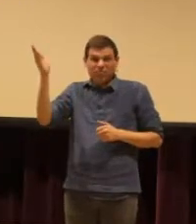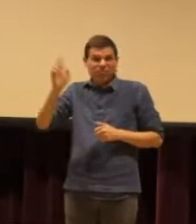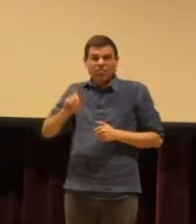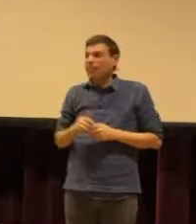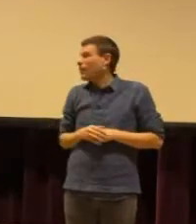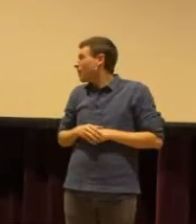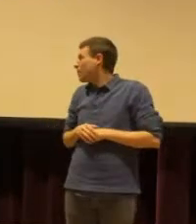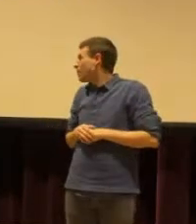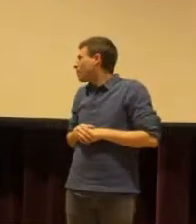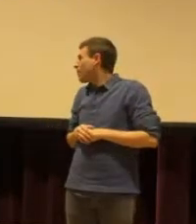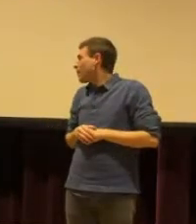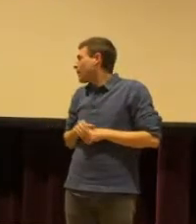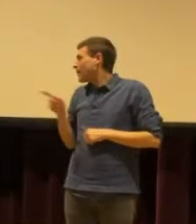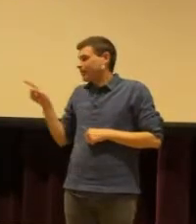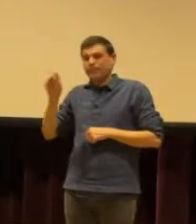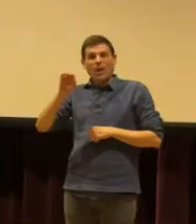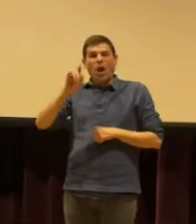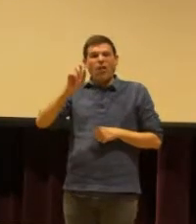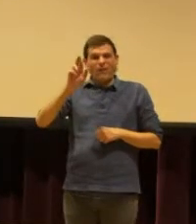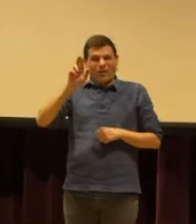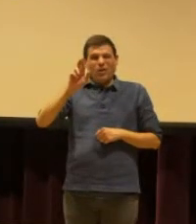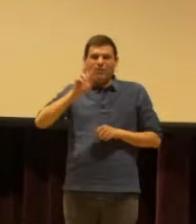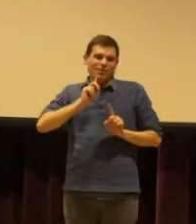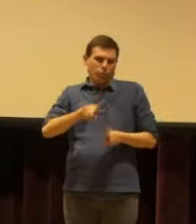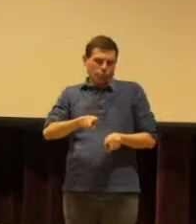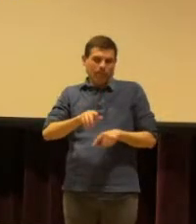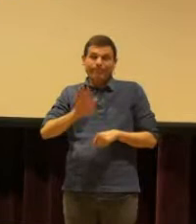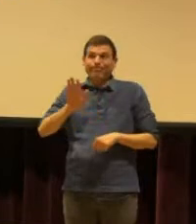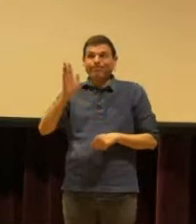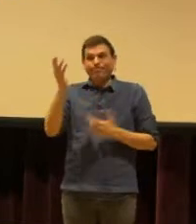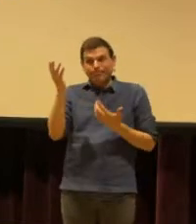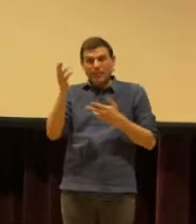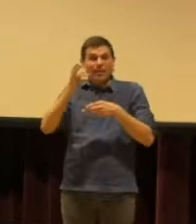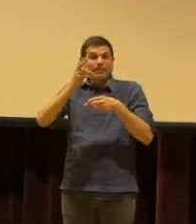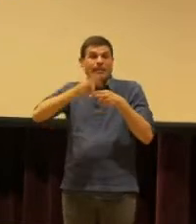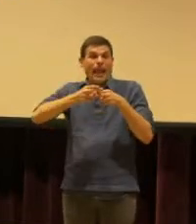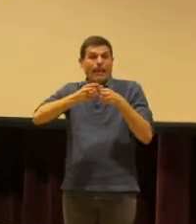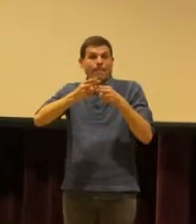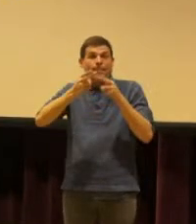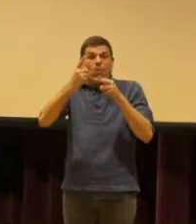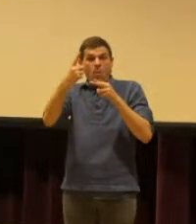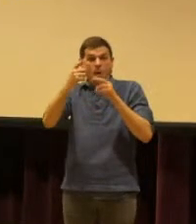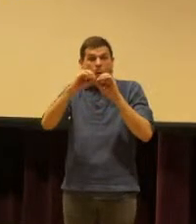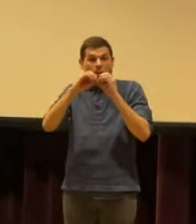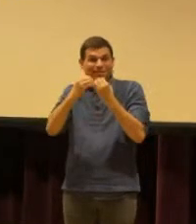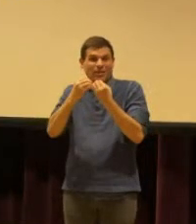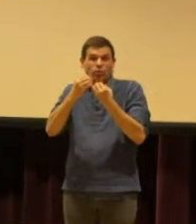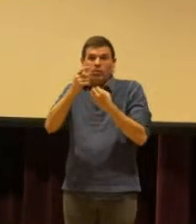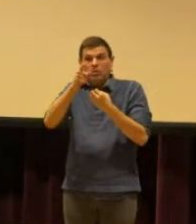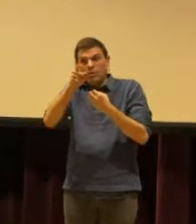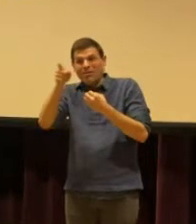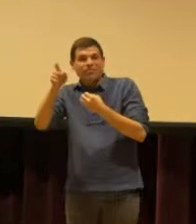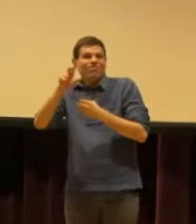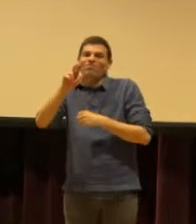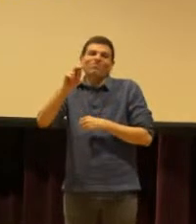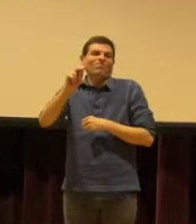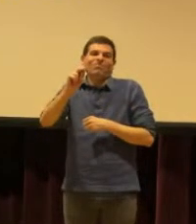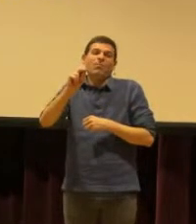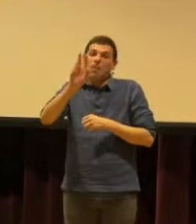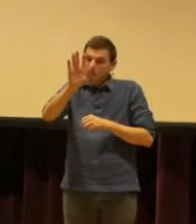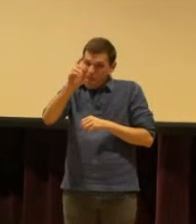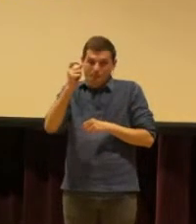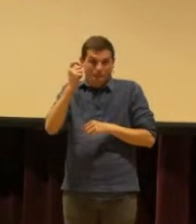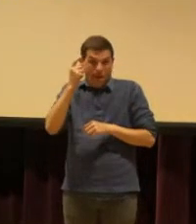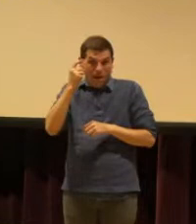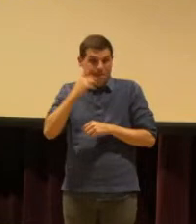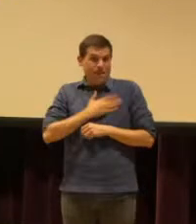Well, I can't say much about any particular organization, but what I can say is what I found,